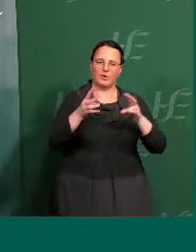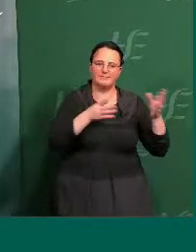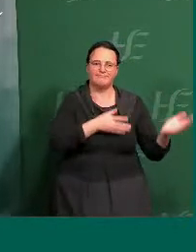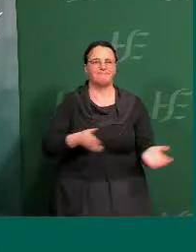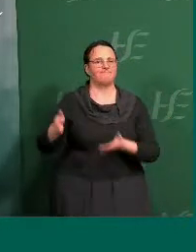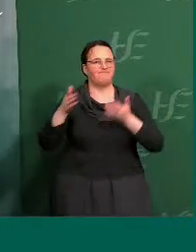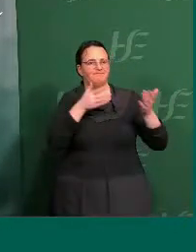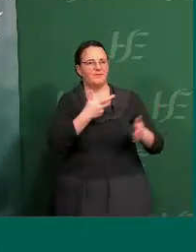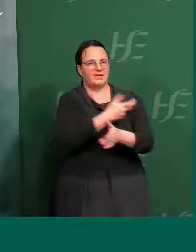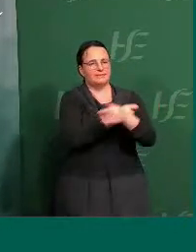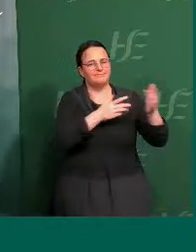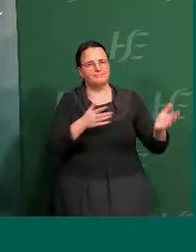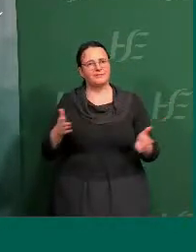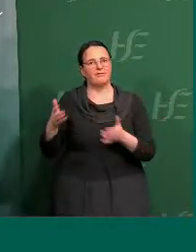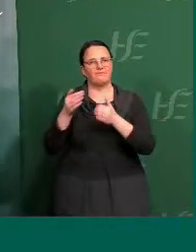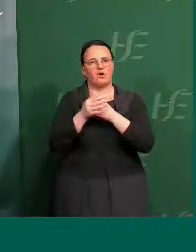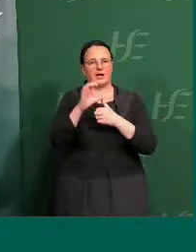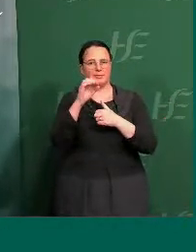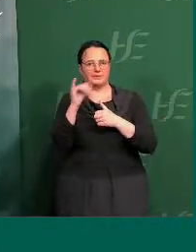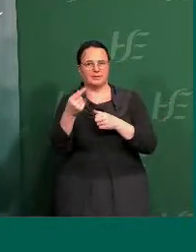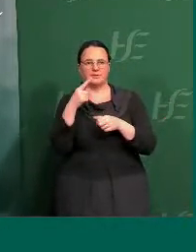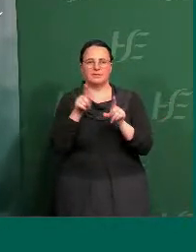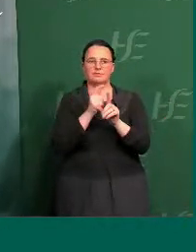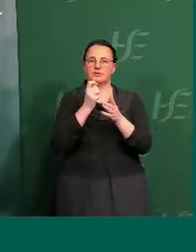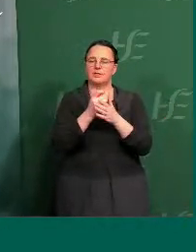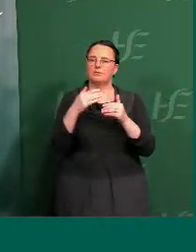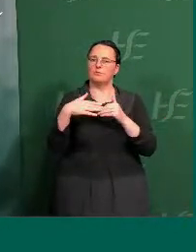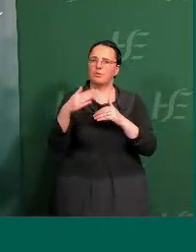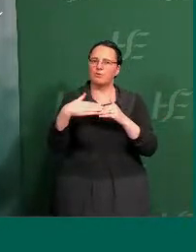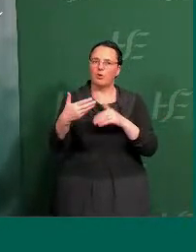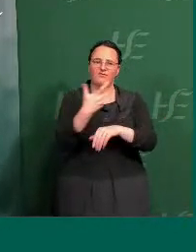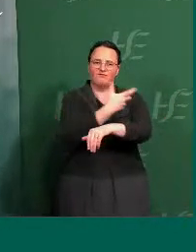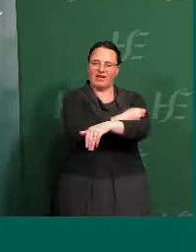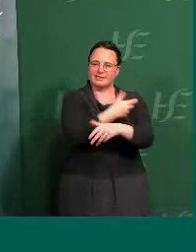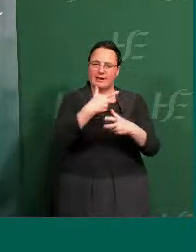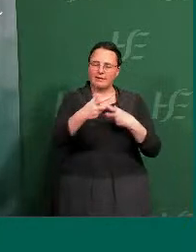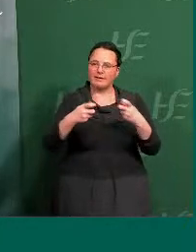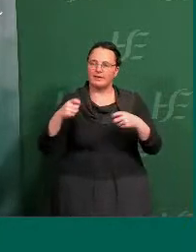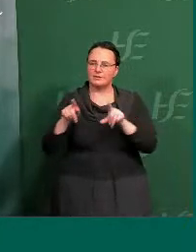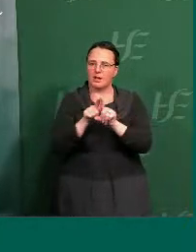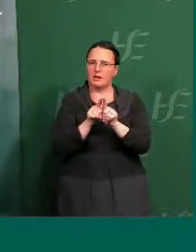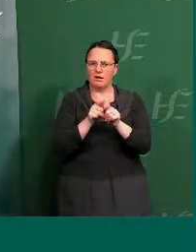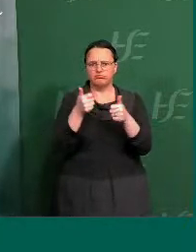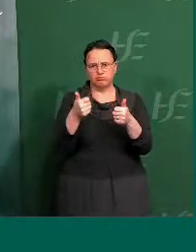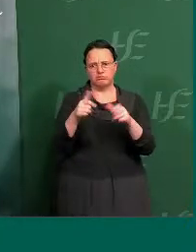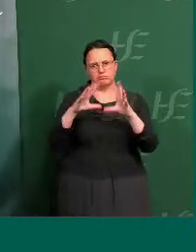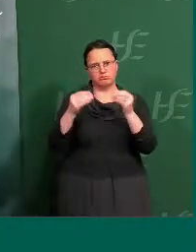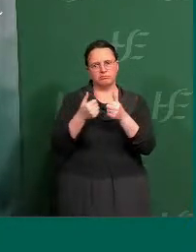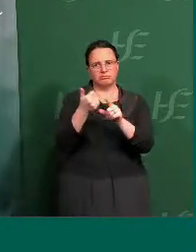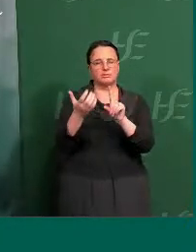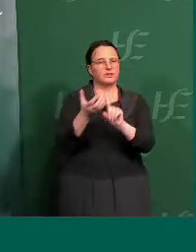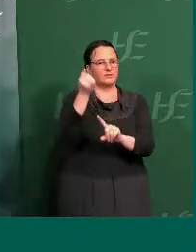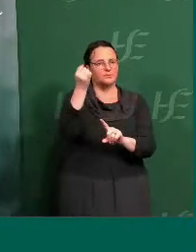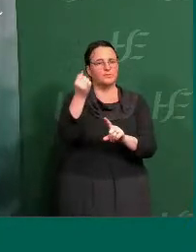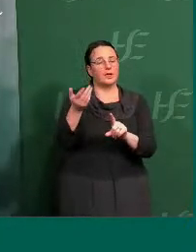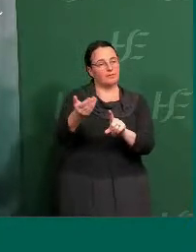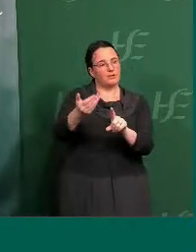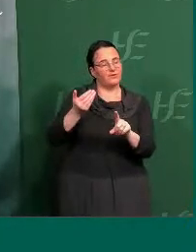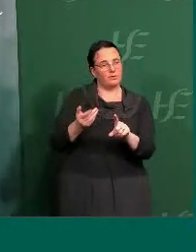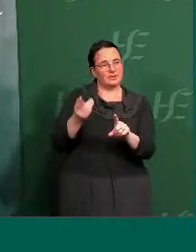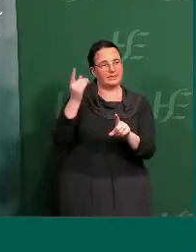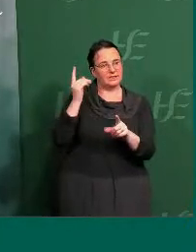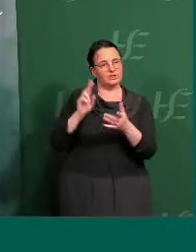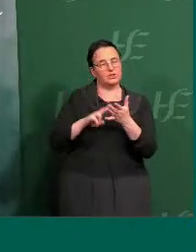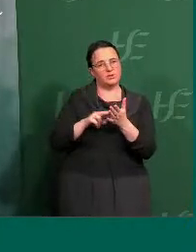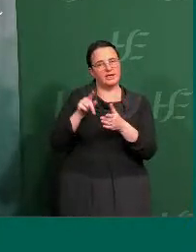more, not just capacity, but to get more people vaccinated. And in that regard, it has been very successful. Previously, we used them at the tail end